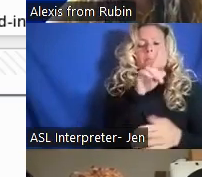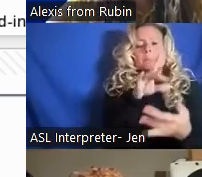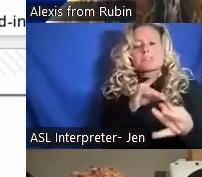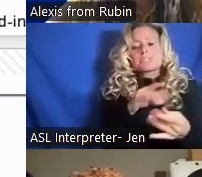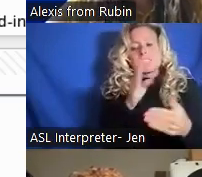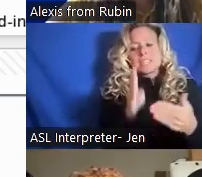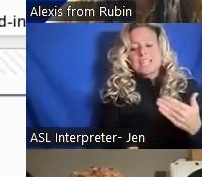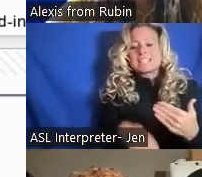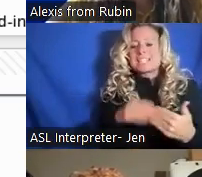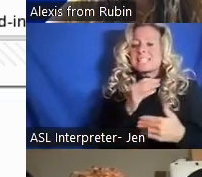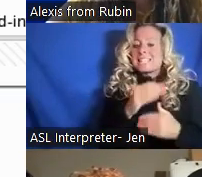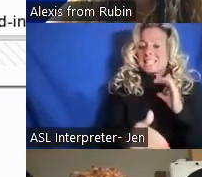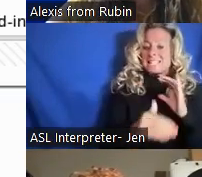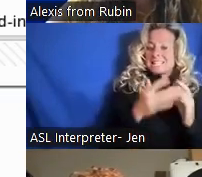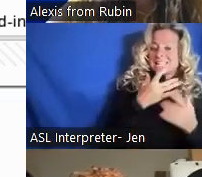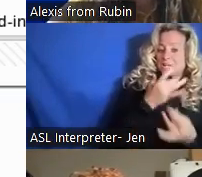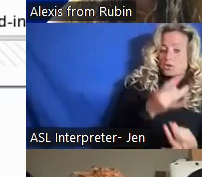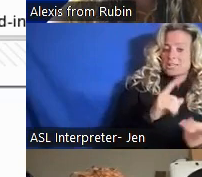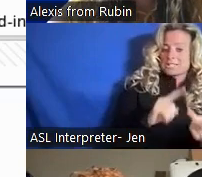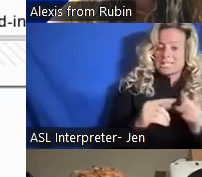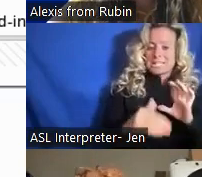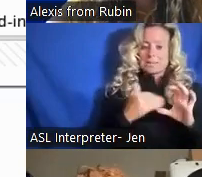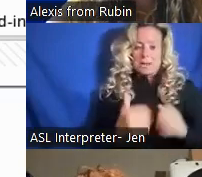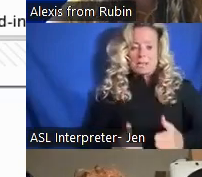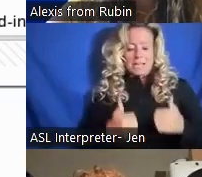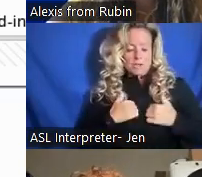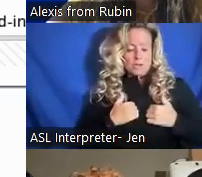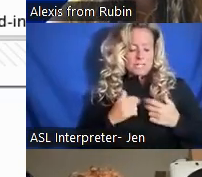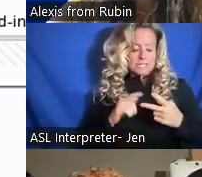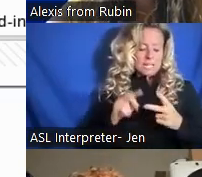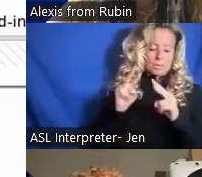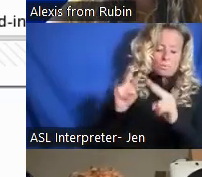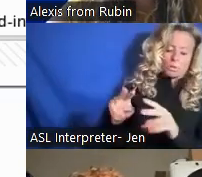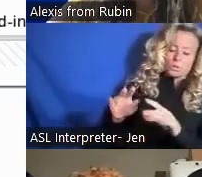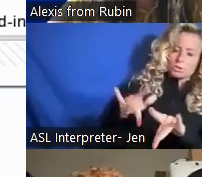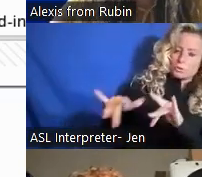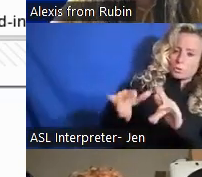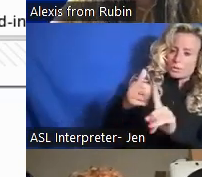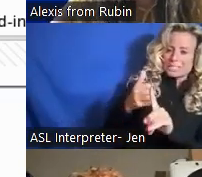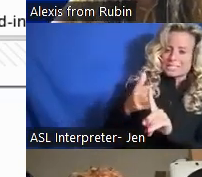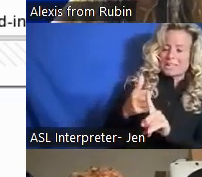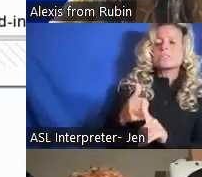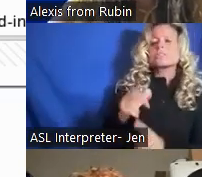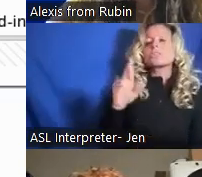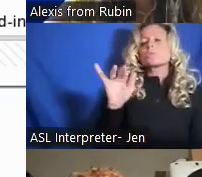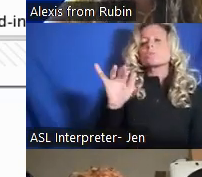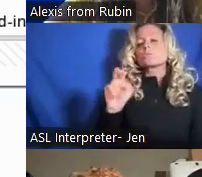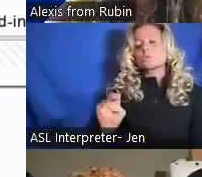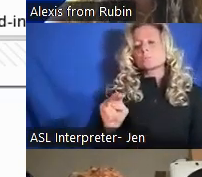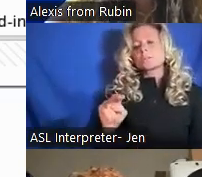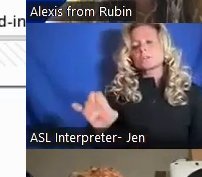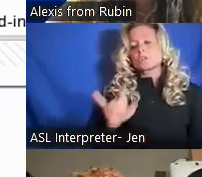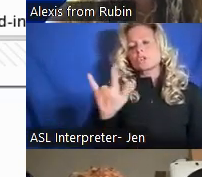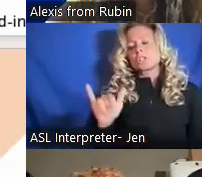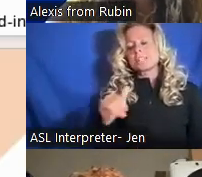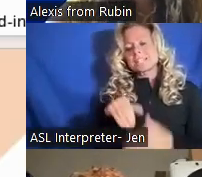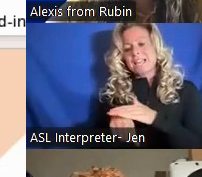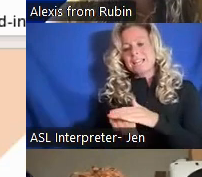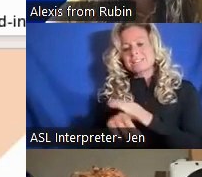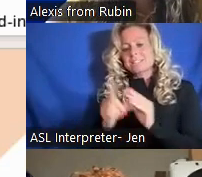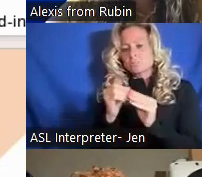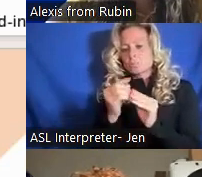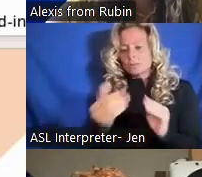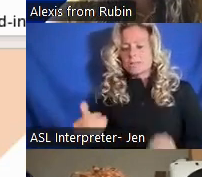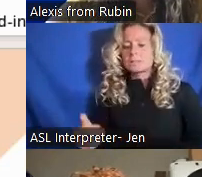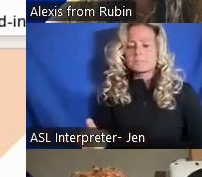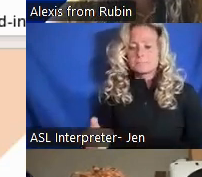in your email address. You can also have access if you're watching on a recording. Just email us with Rubin Early Access. One more thing before we